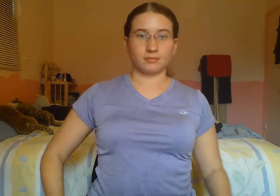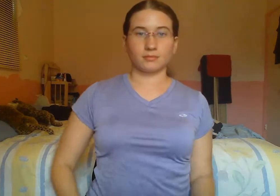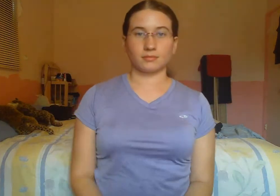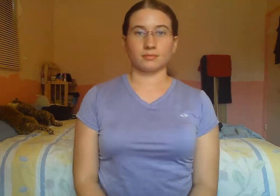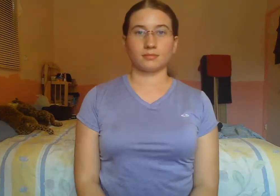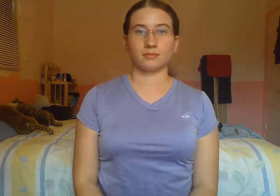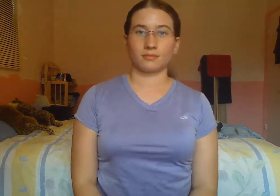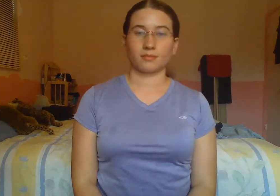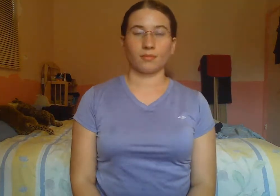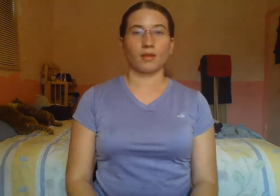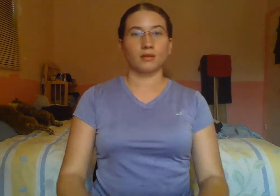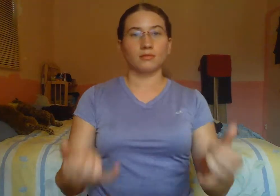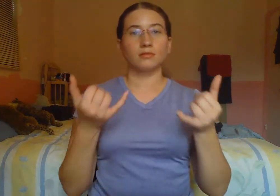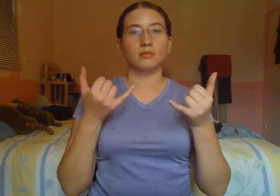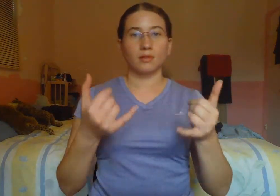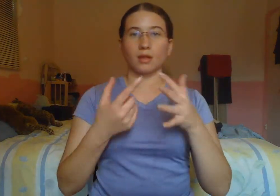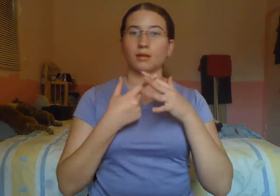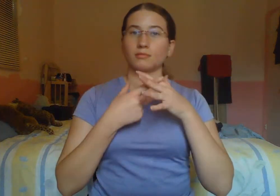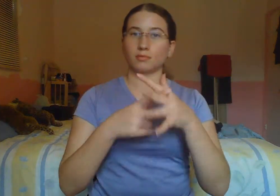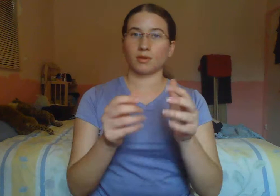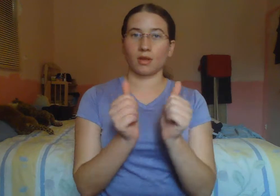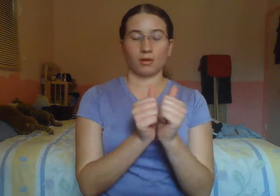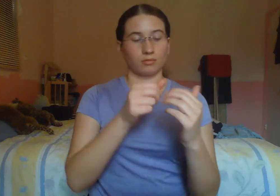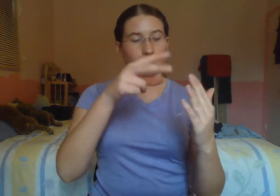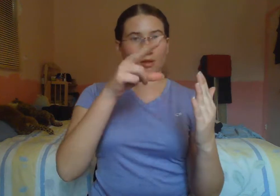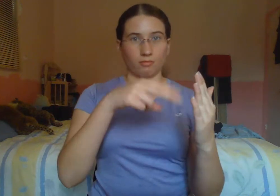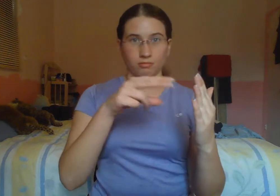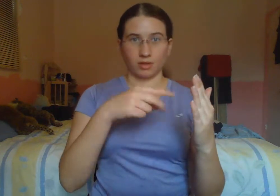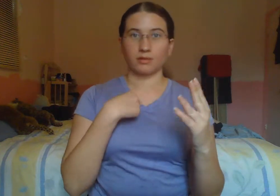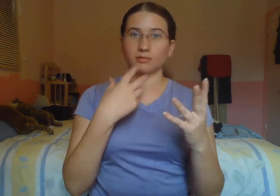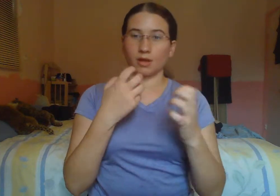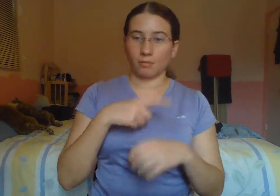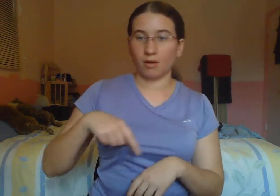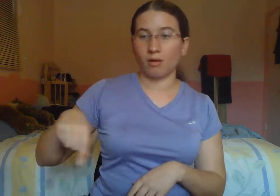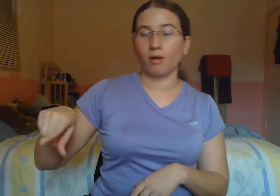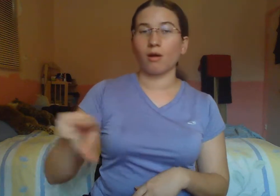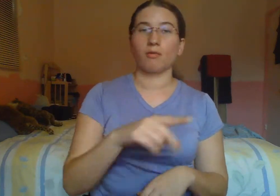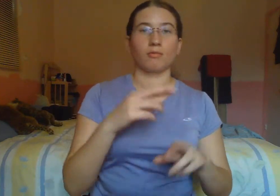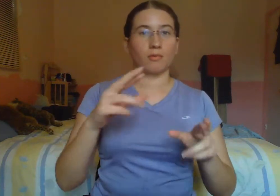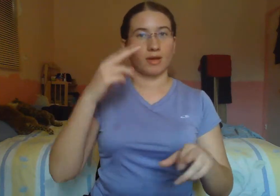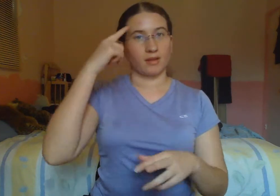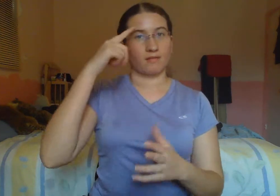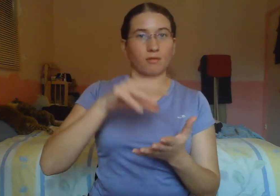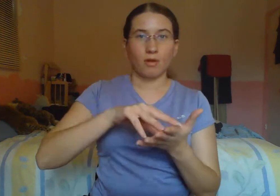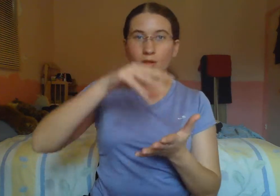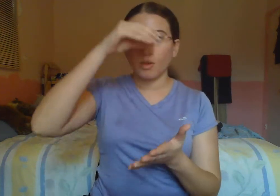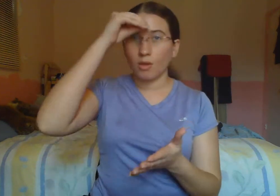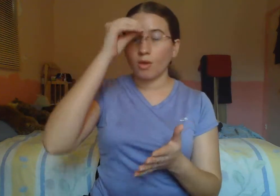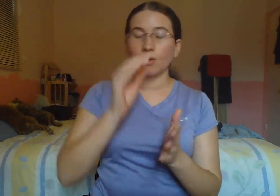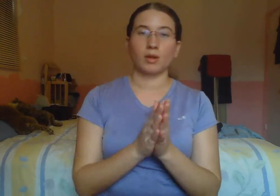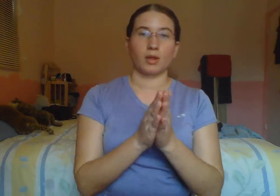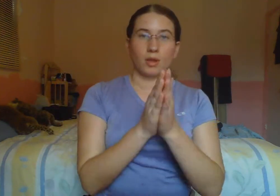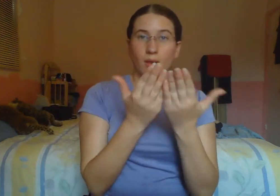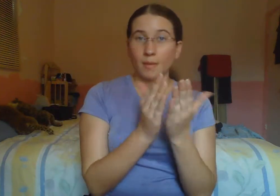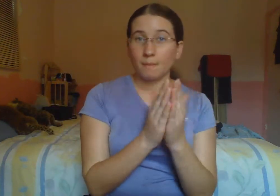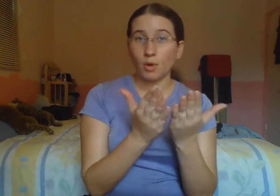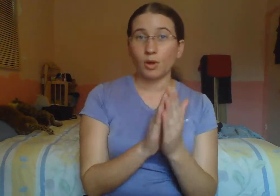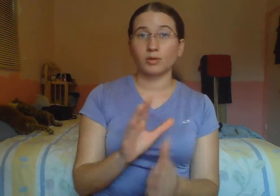we're going to start this morning with reading, so I want you to get yourselves ready for learning. Get your book boxes, get your thoughtful logs, anything you need